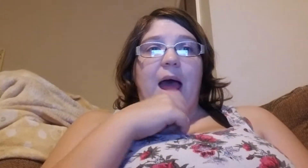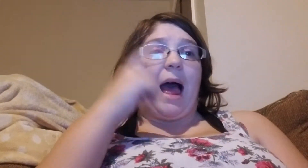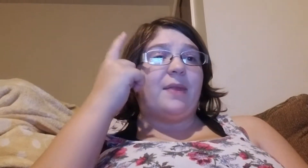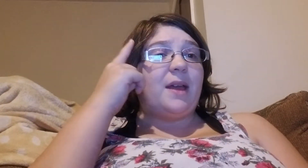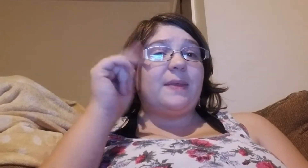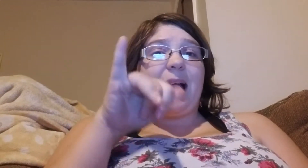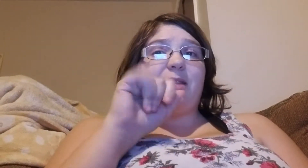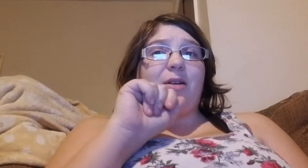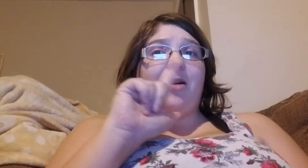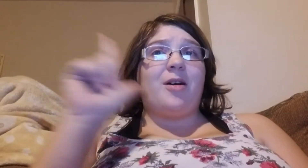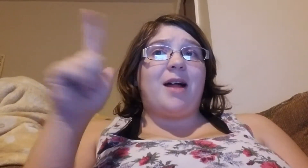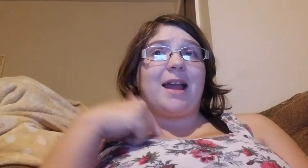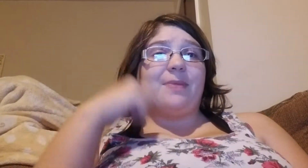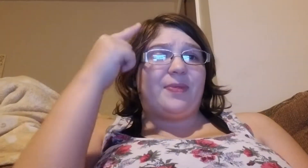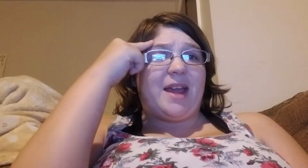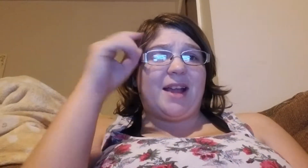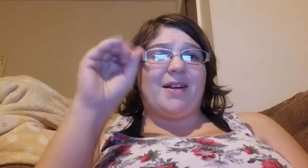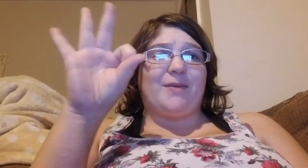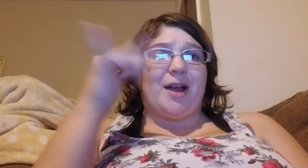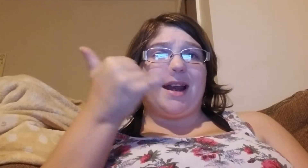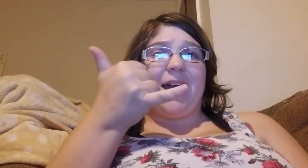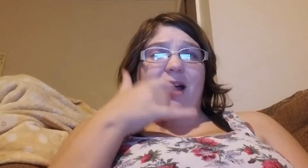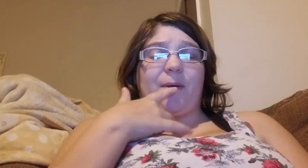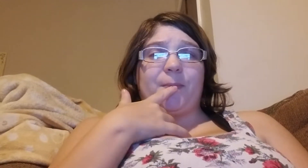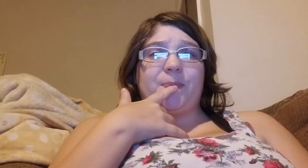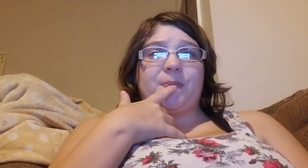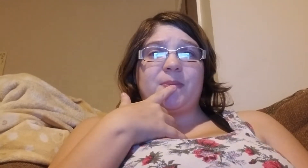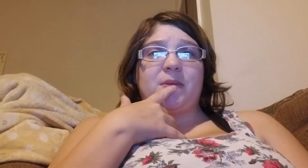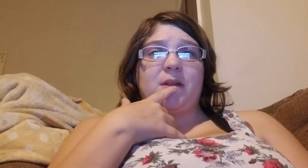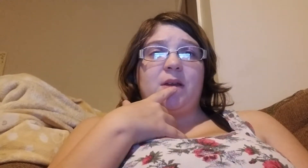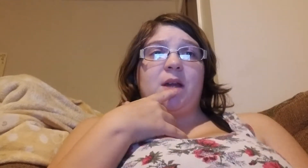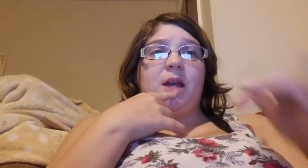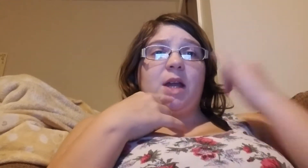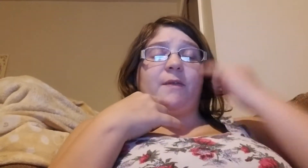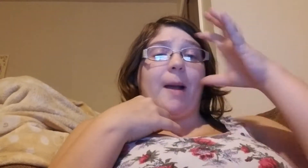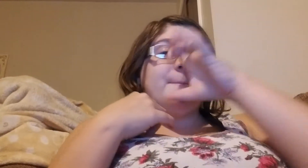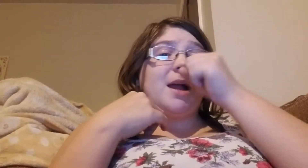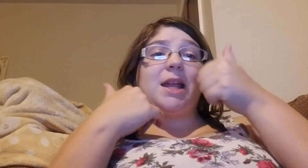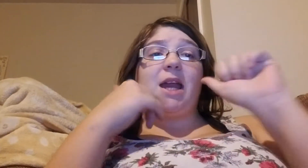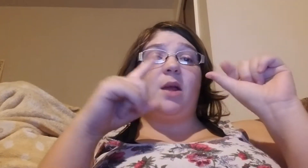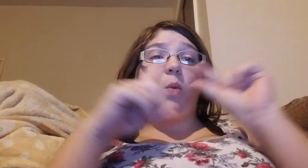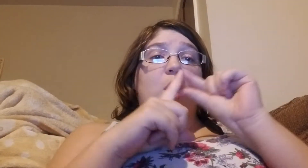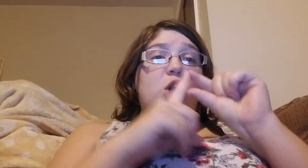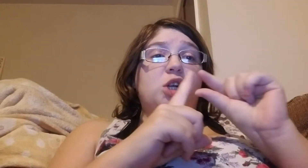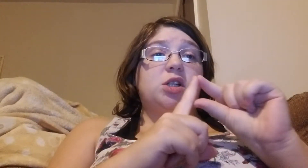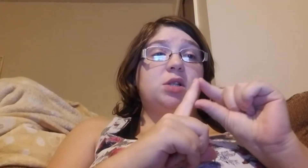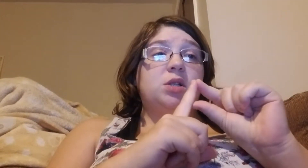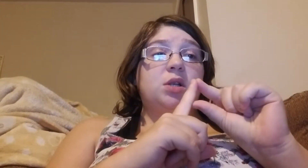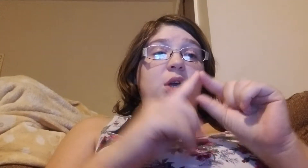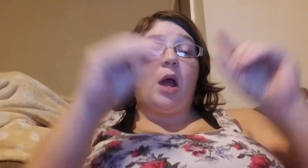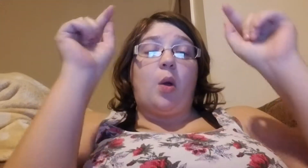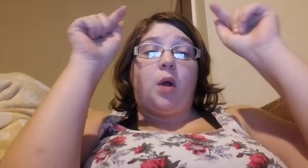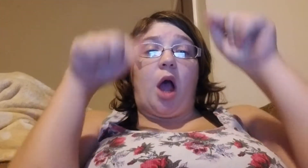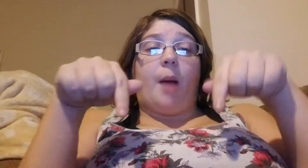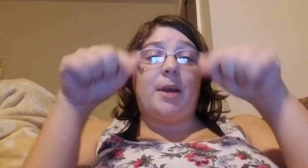I think that's all I can think of right now. If I missed any word, comment